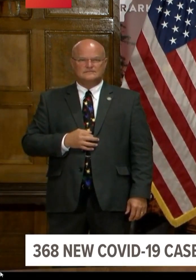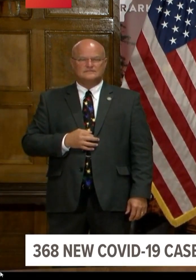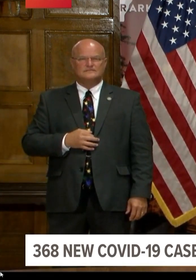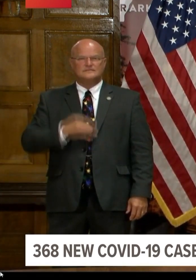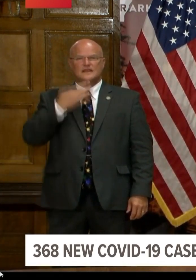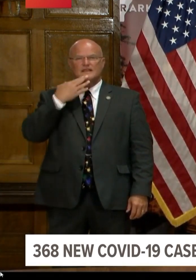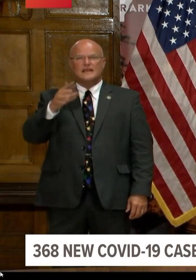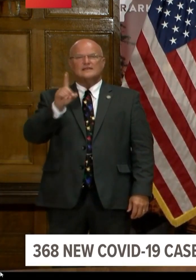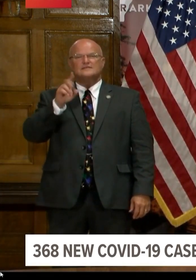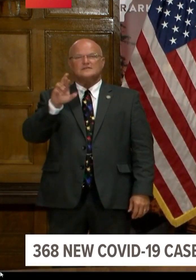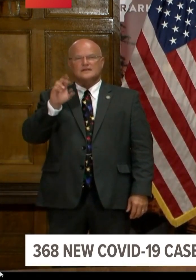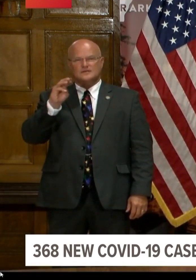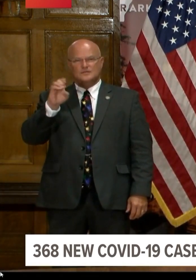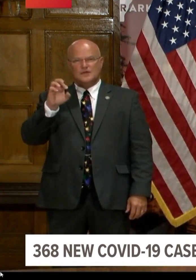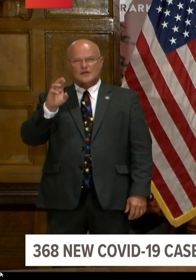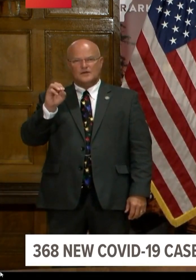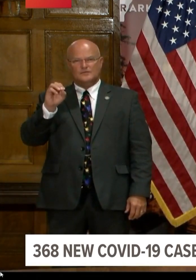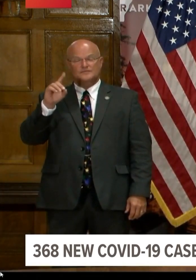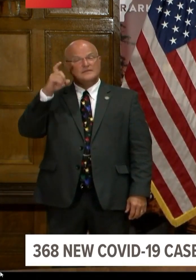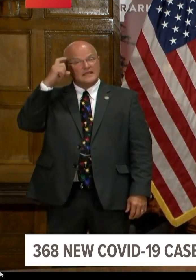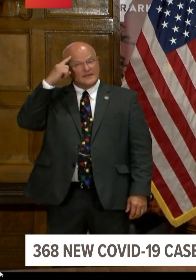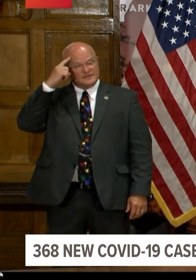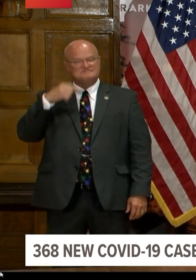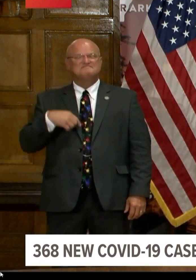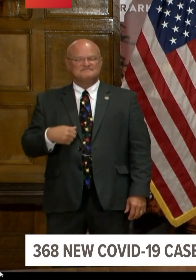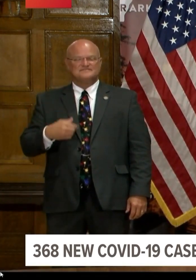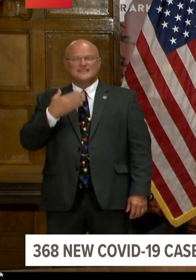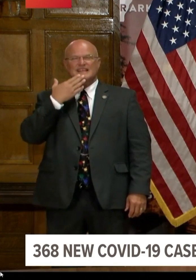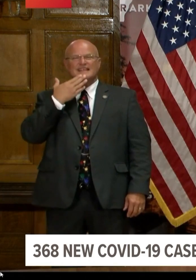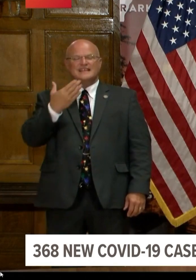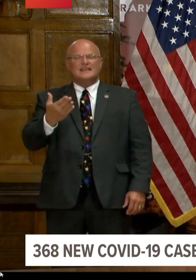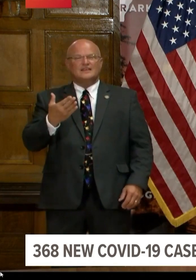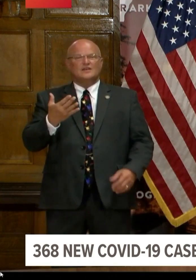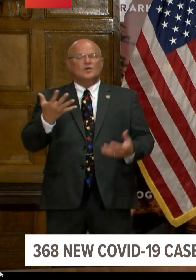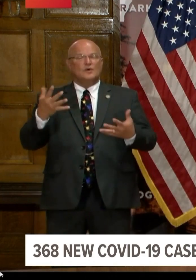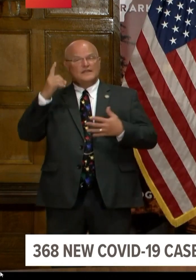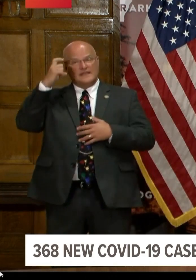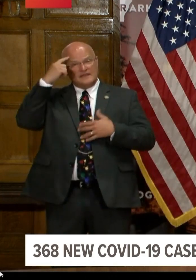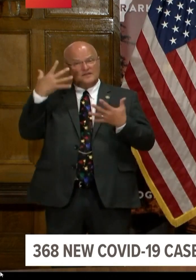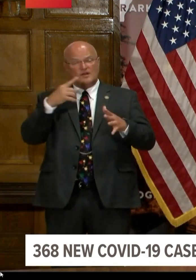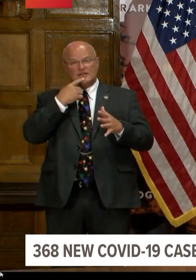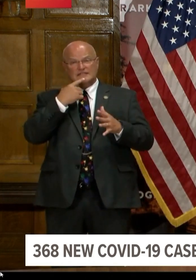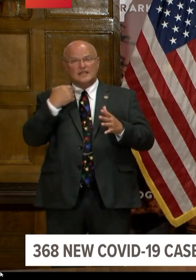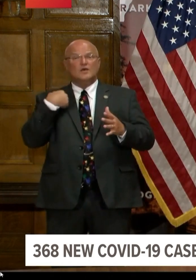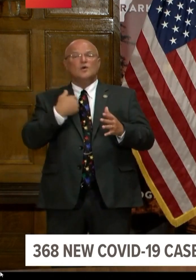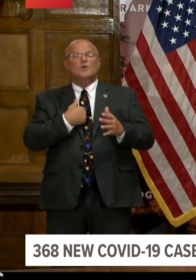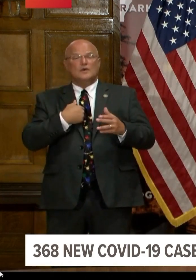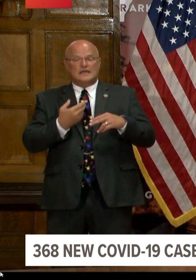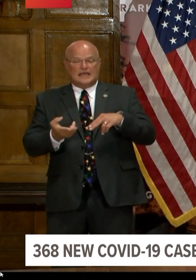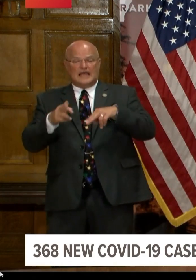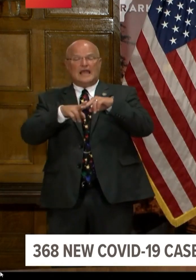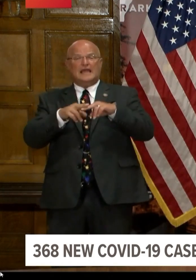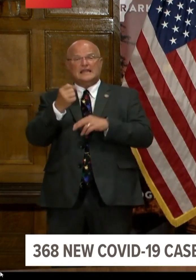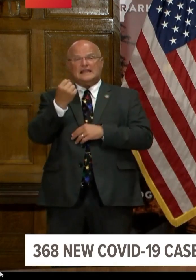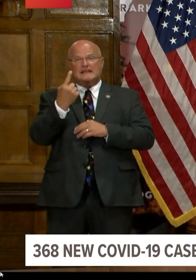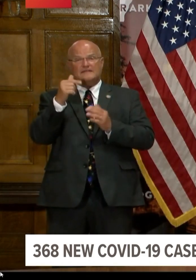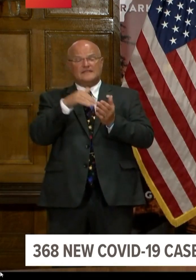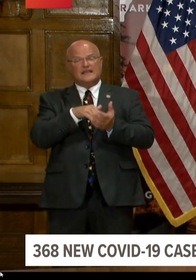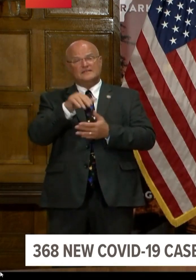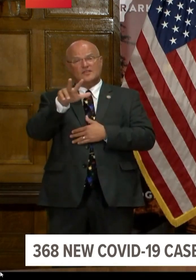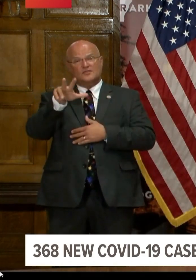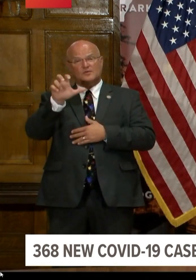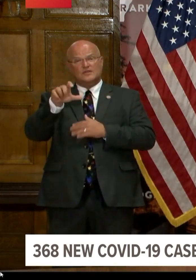Thank you, Dr. Romero, Governor. Just to reiterate what the governor has already said, we did add over